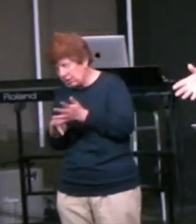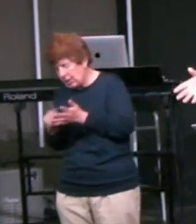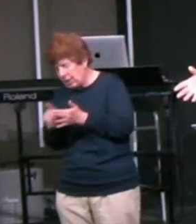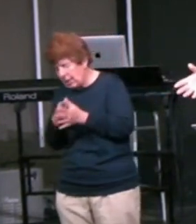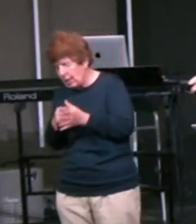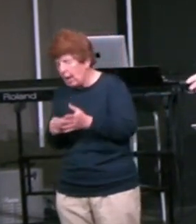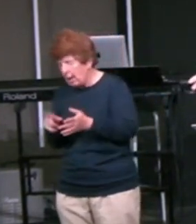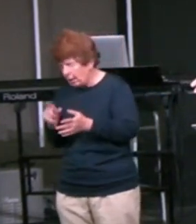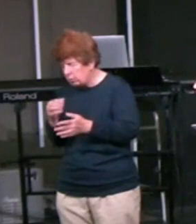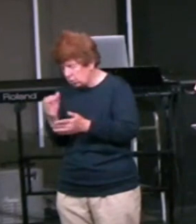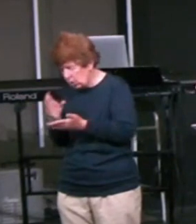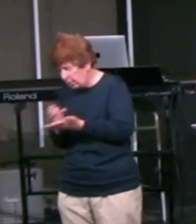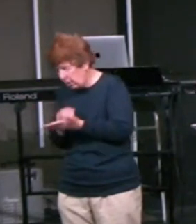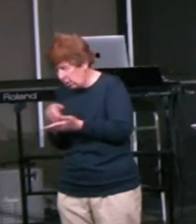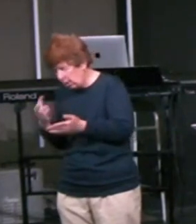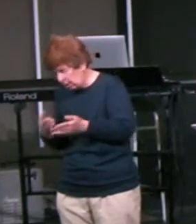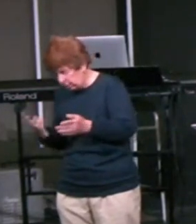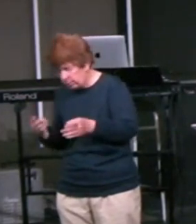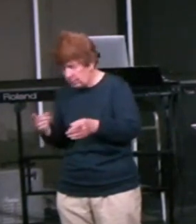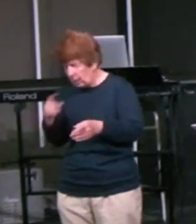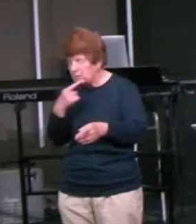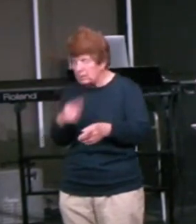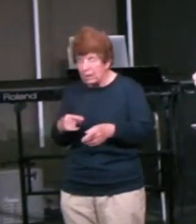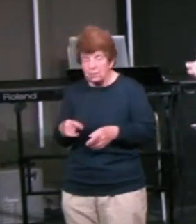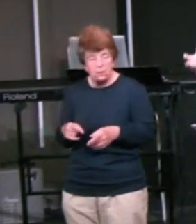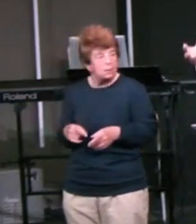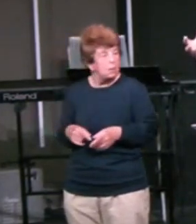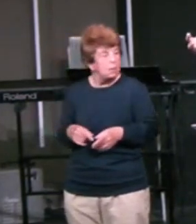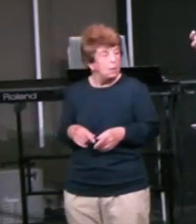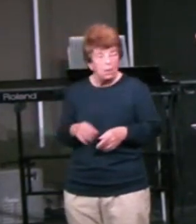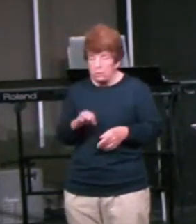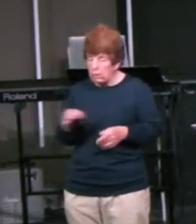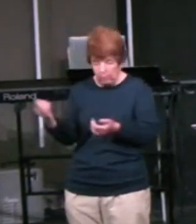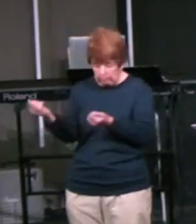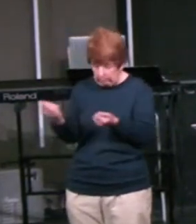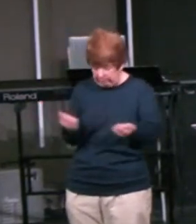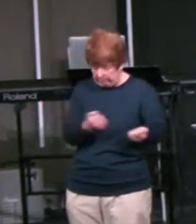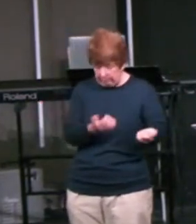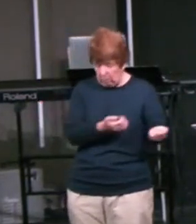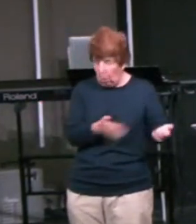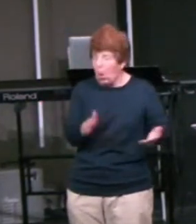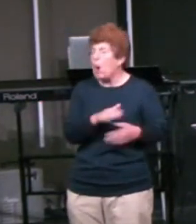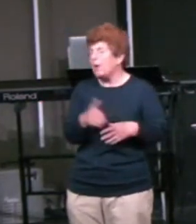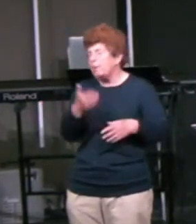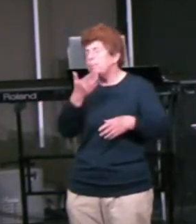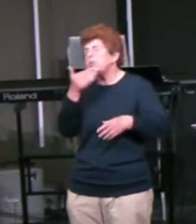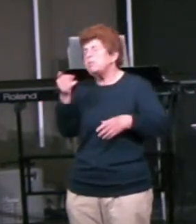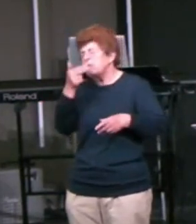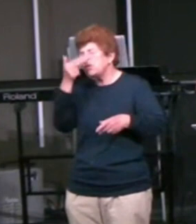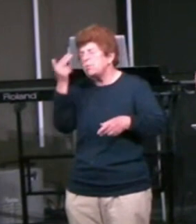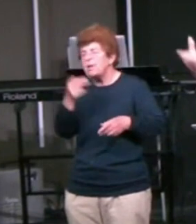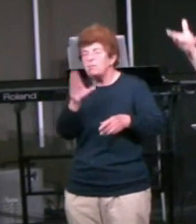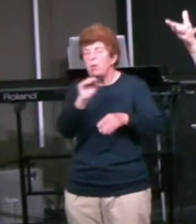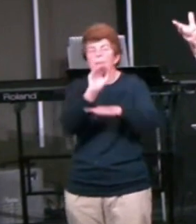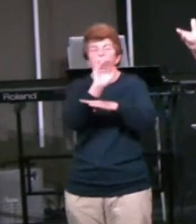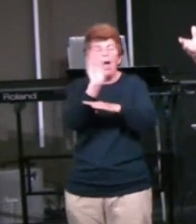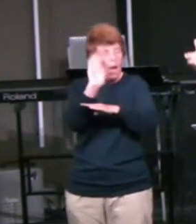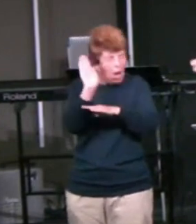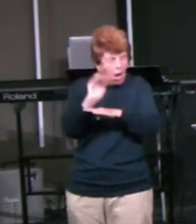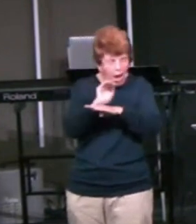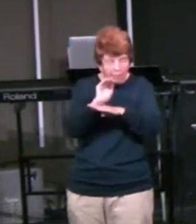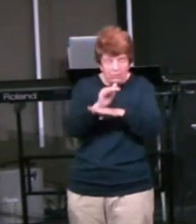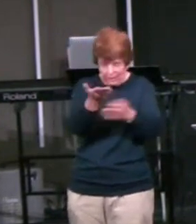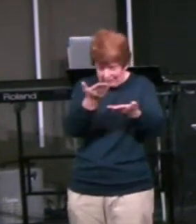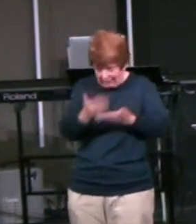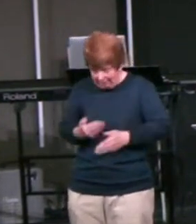to his people through his respective prophets, look, don't bring all your precious perfumes from those overseas countries and offer them